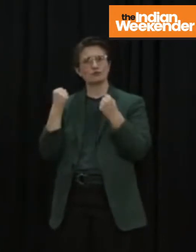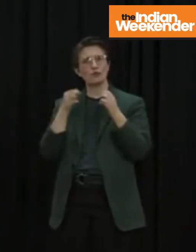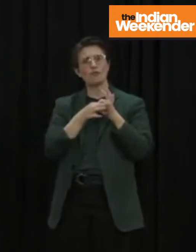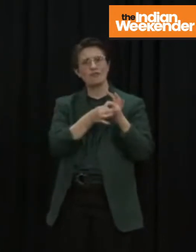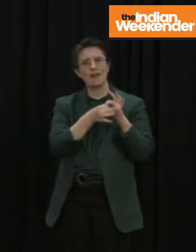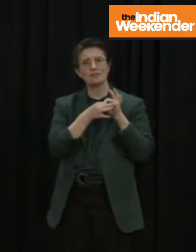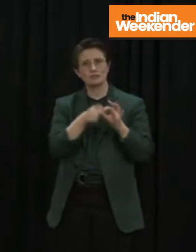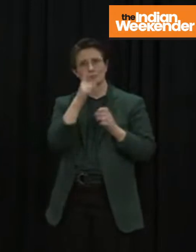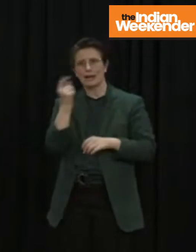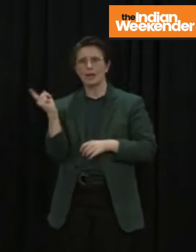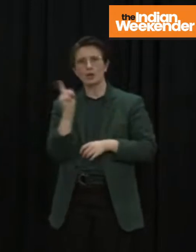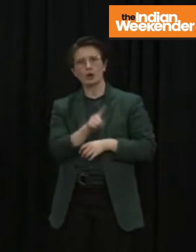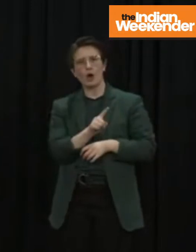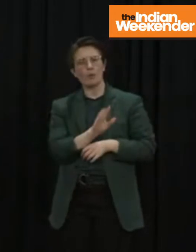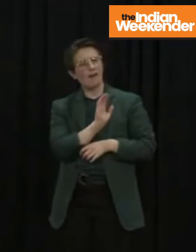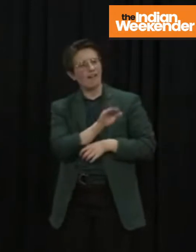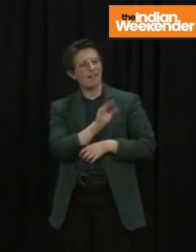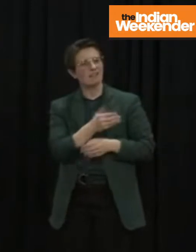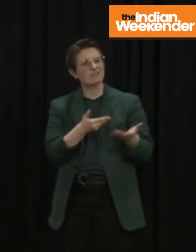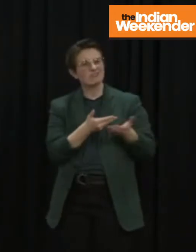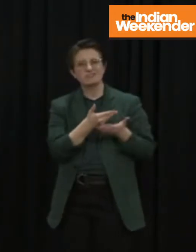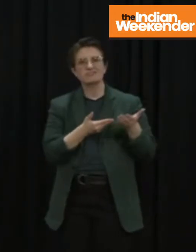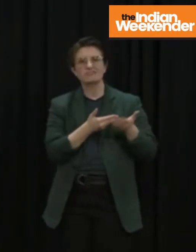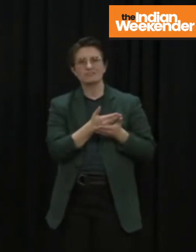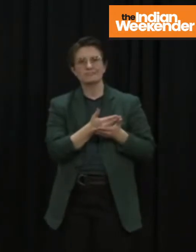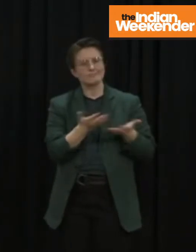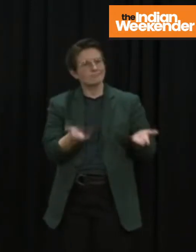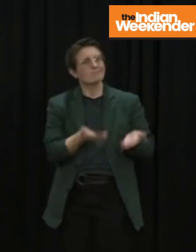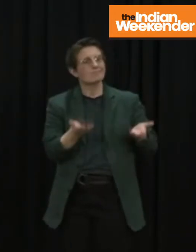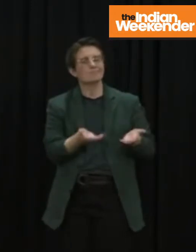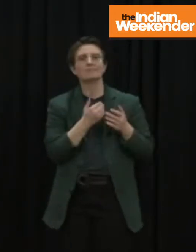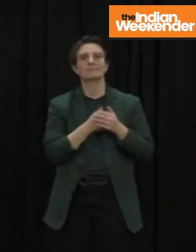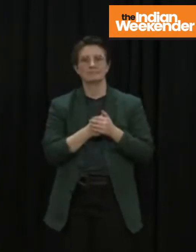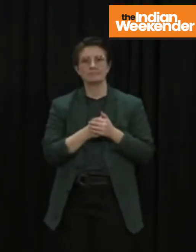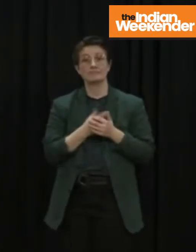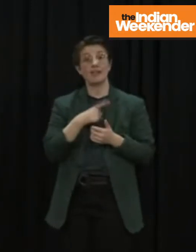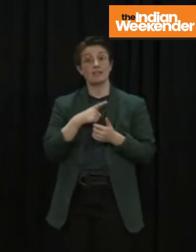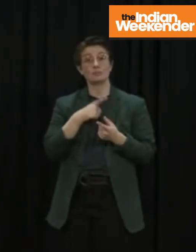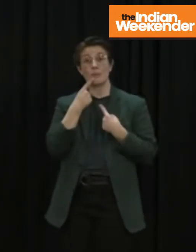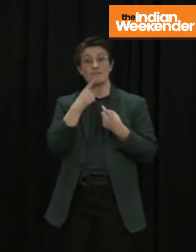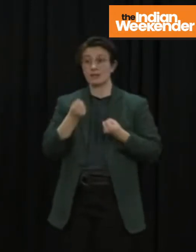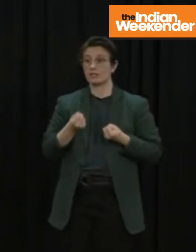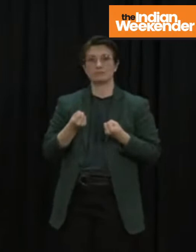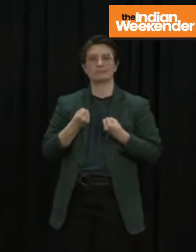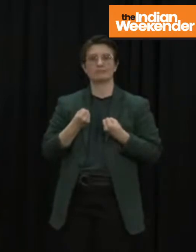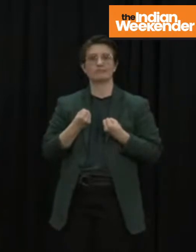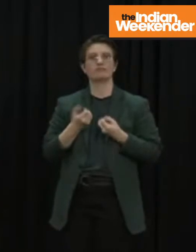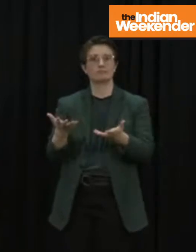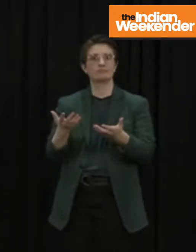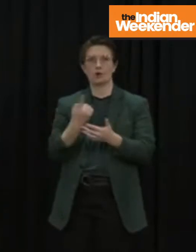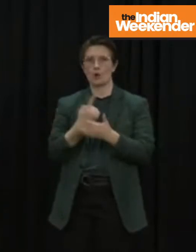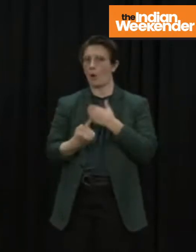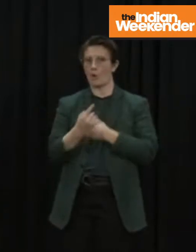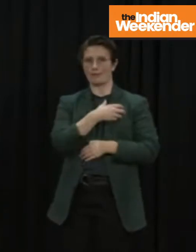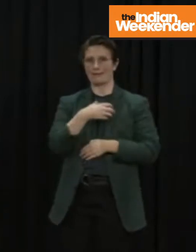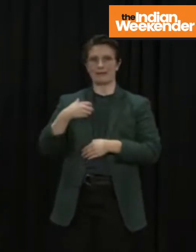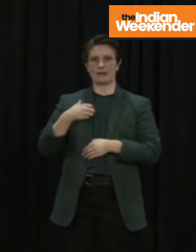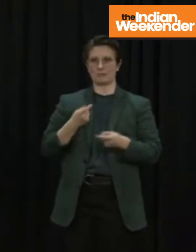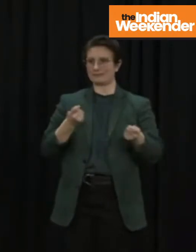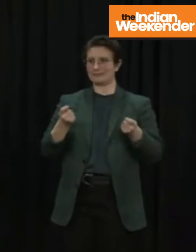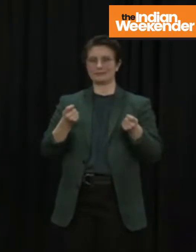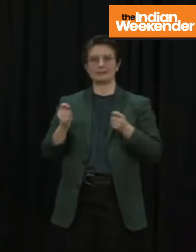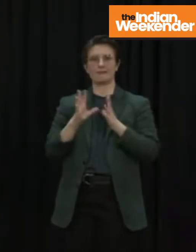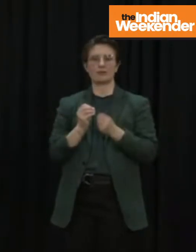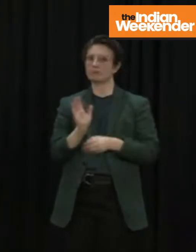effort as well. So that's why we're putting the information out there, because this isn't just going to be about us and about the central government.